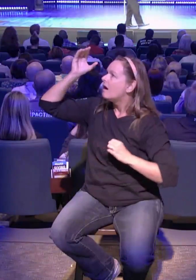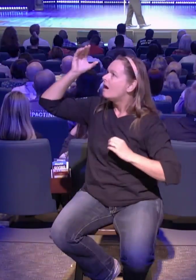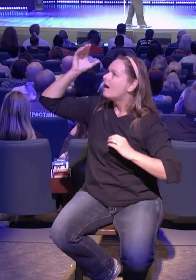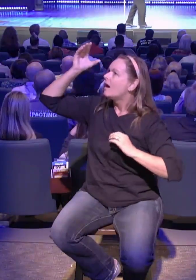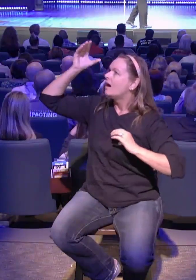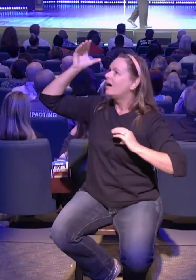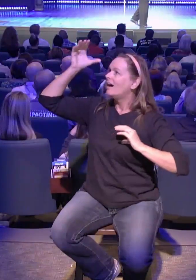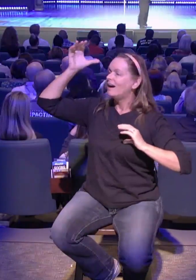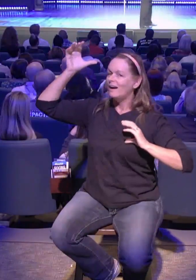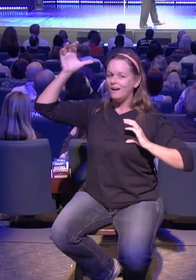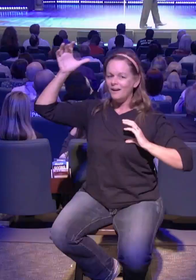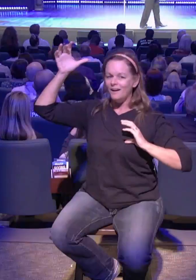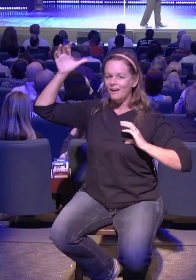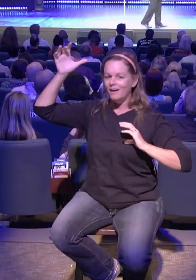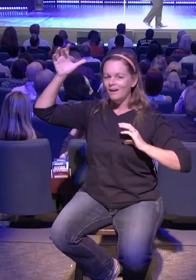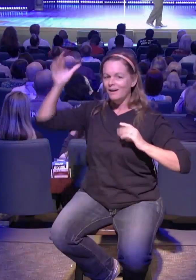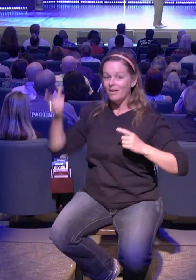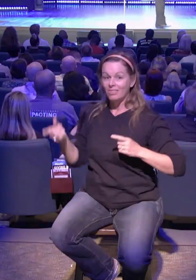Can they tell?